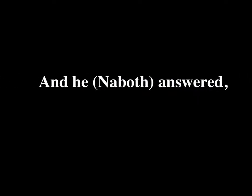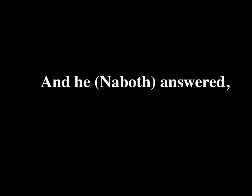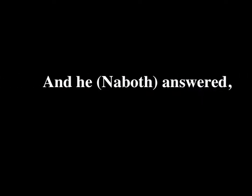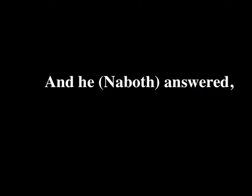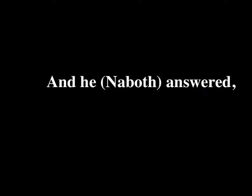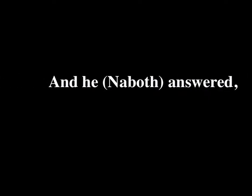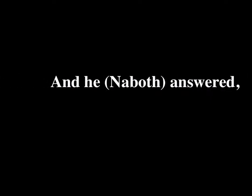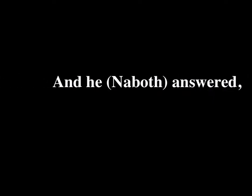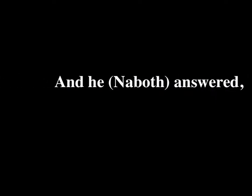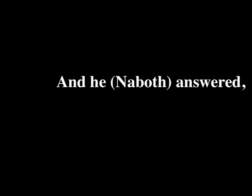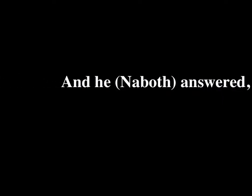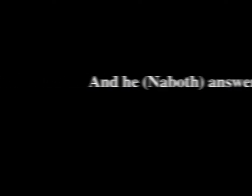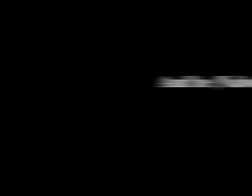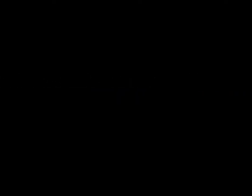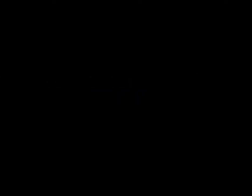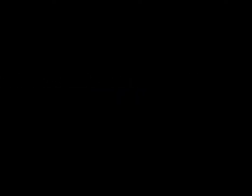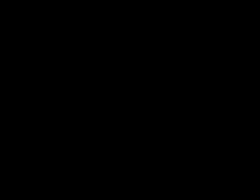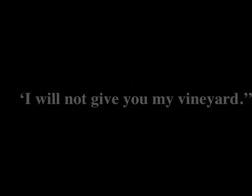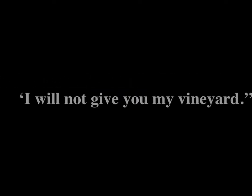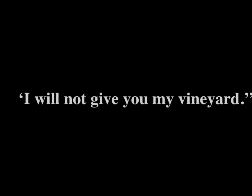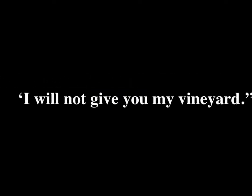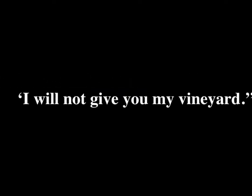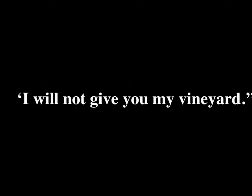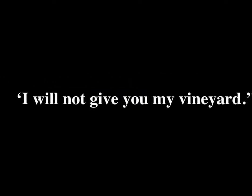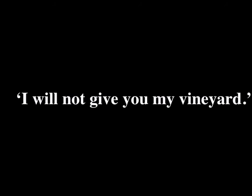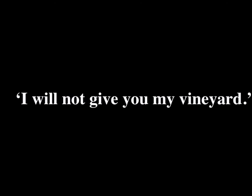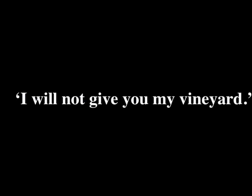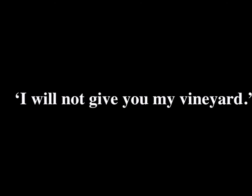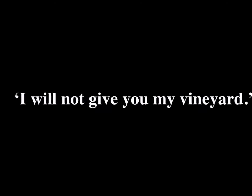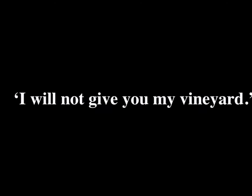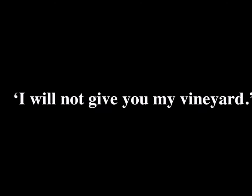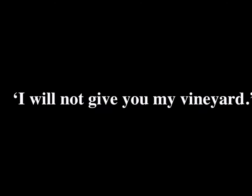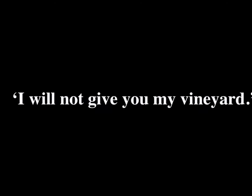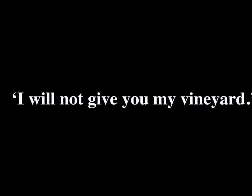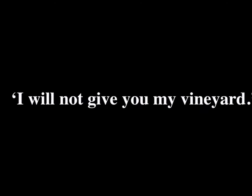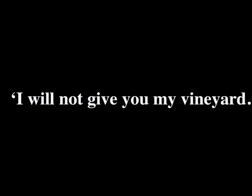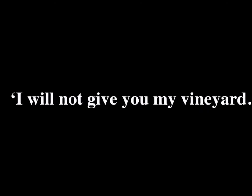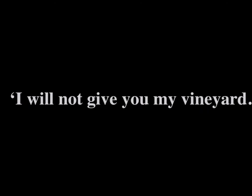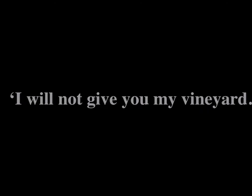And Naboth answered me. He said, will not give you my vineyard.